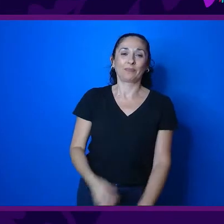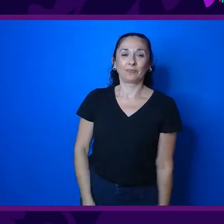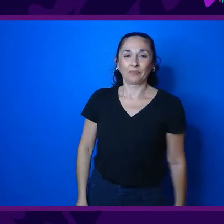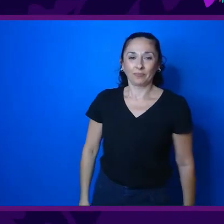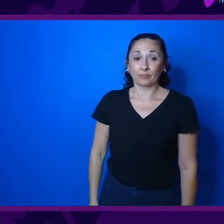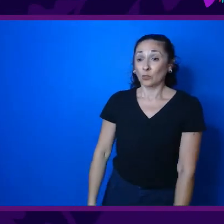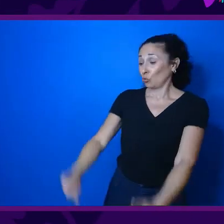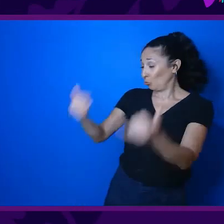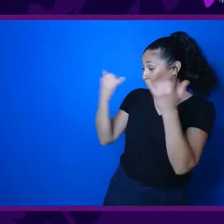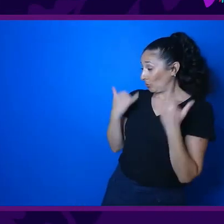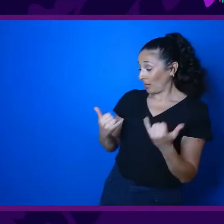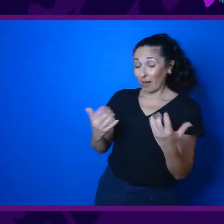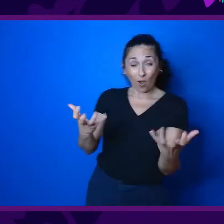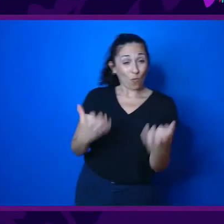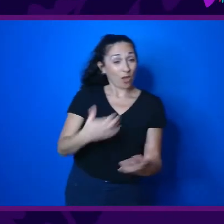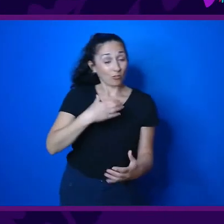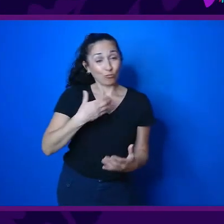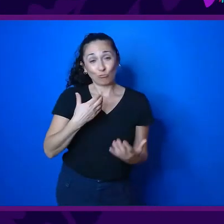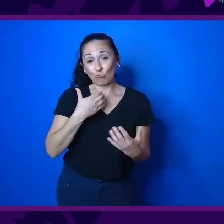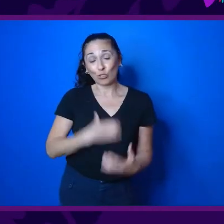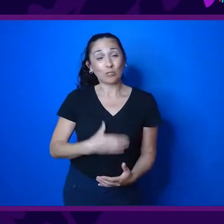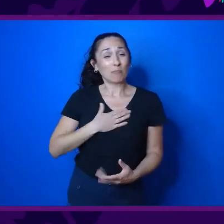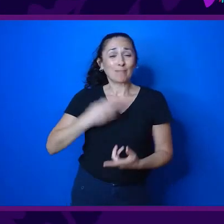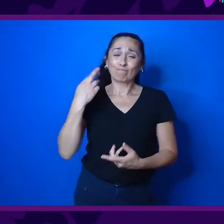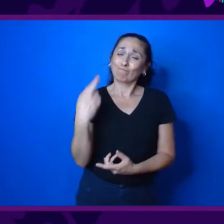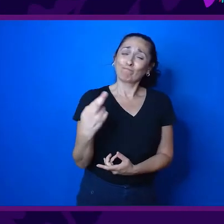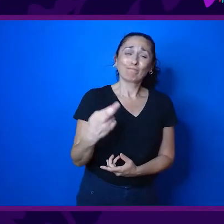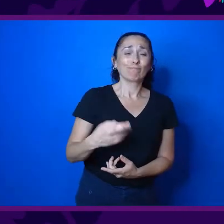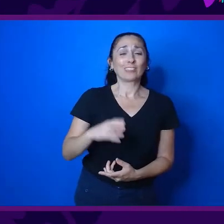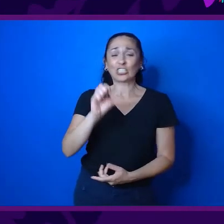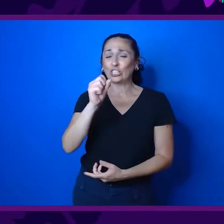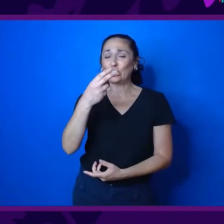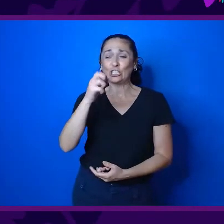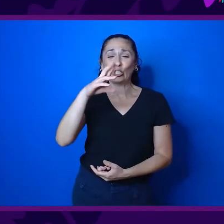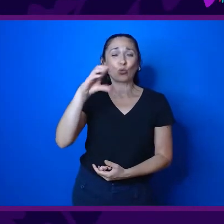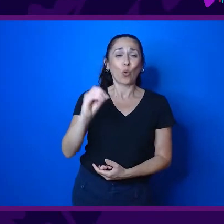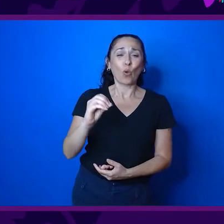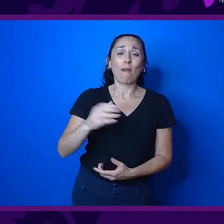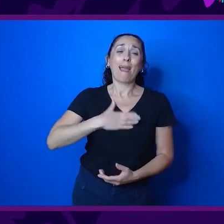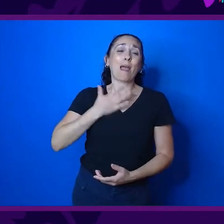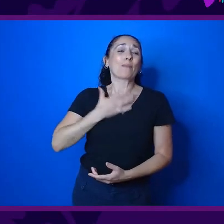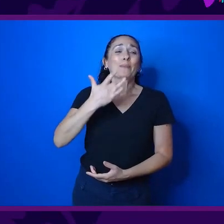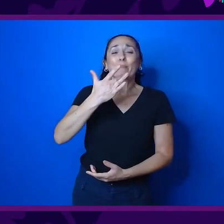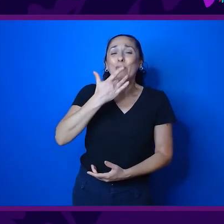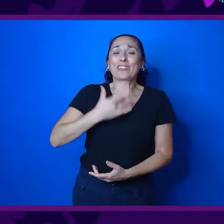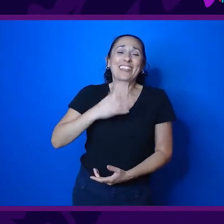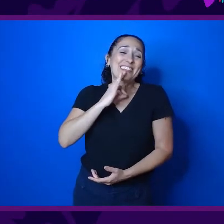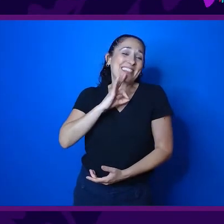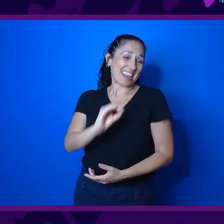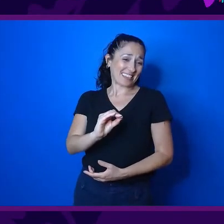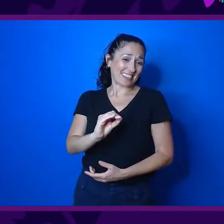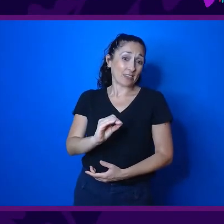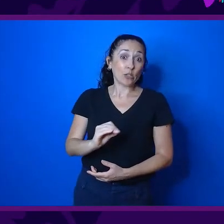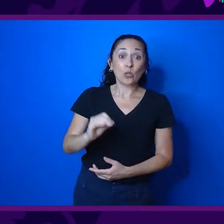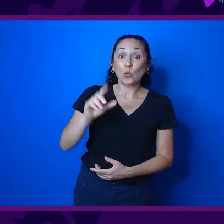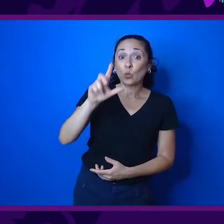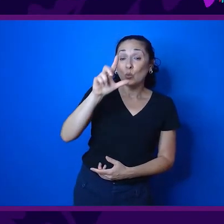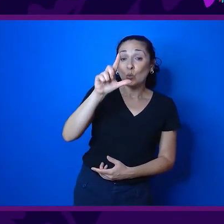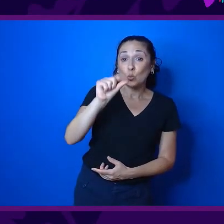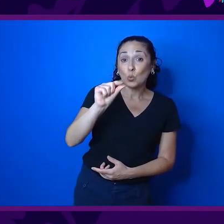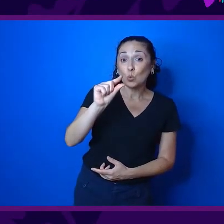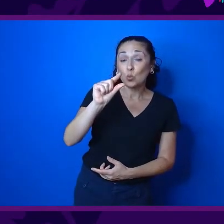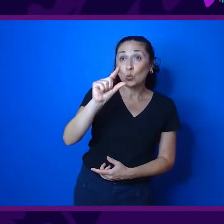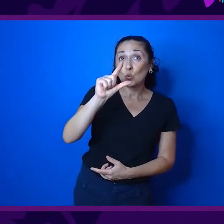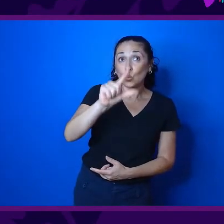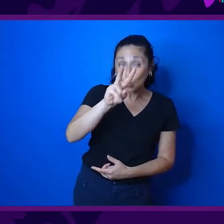dear friend and Shiro, Dolores Huerta, happy 90th birthday. In 2018, I